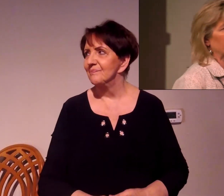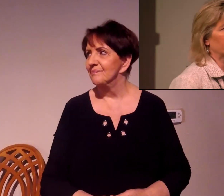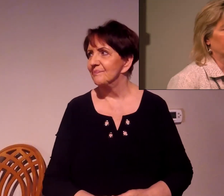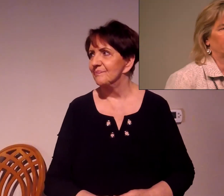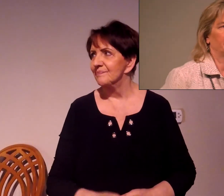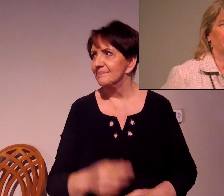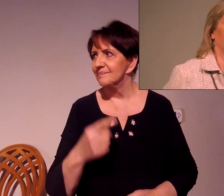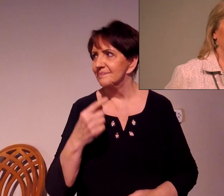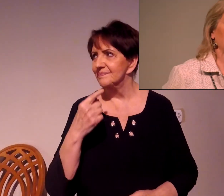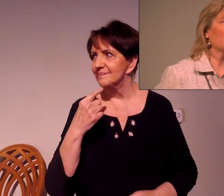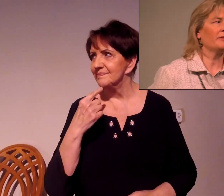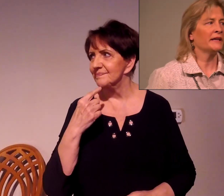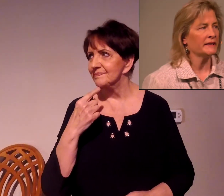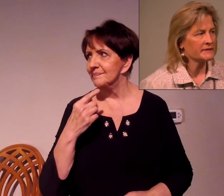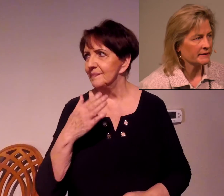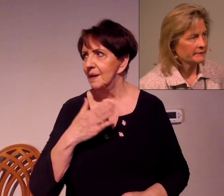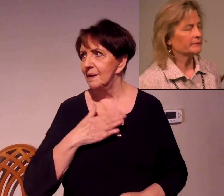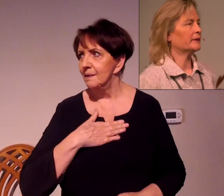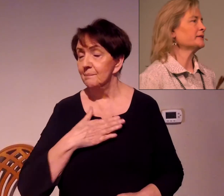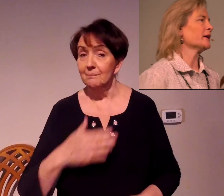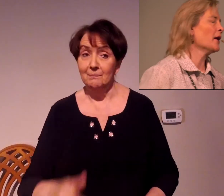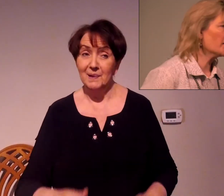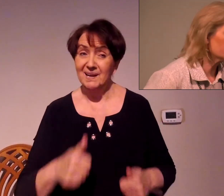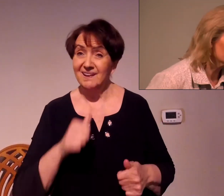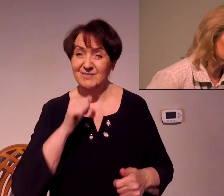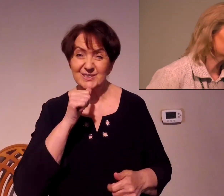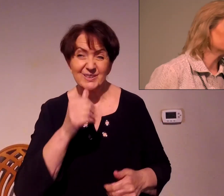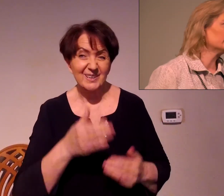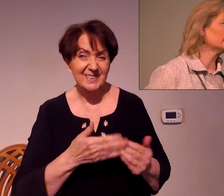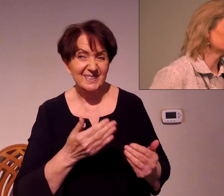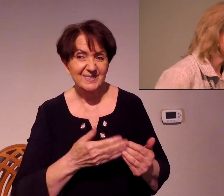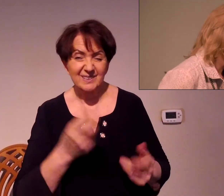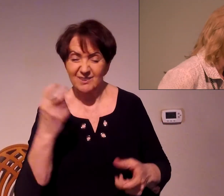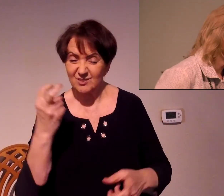repeat? My life ain't easy. It's hard.